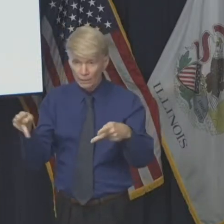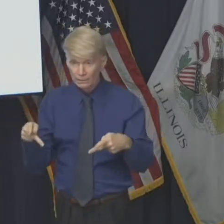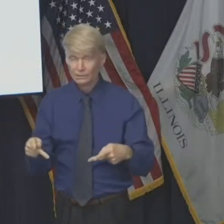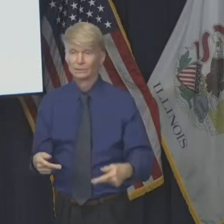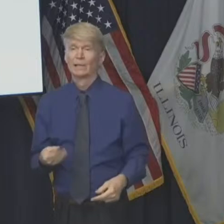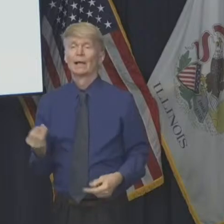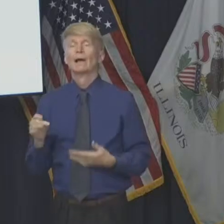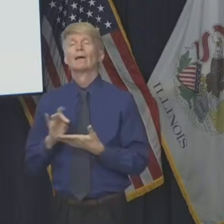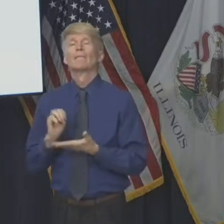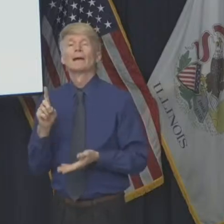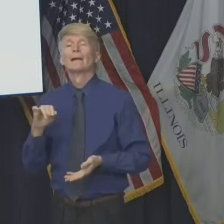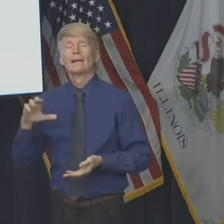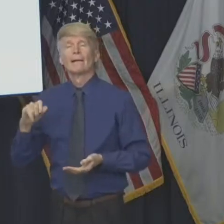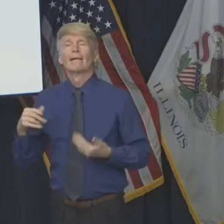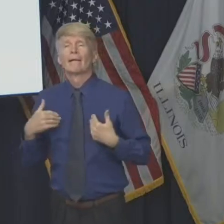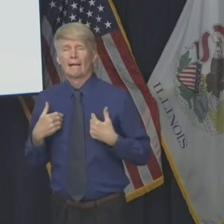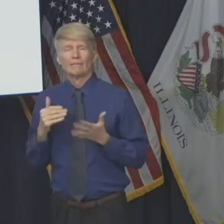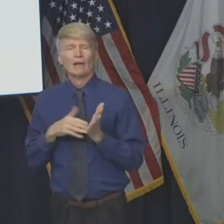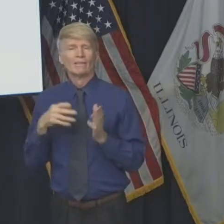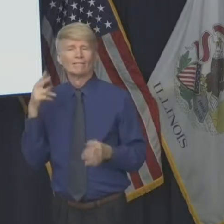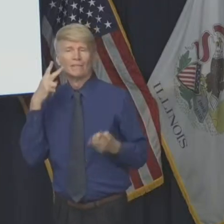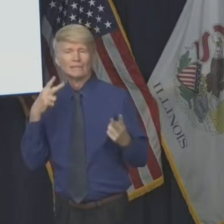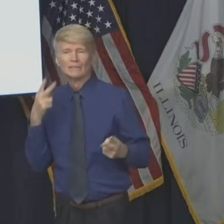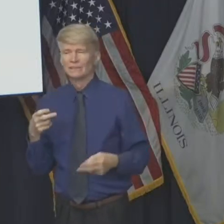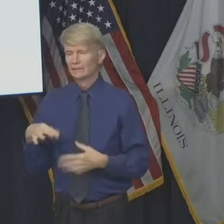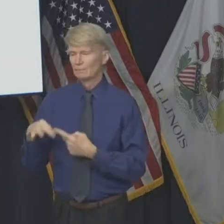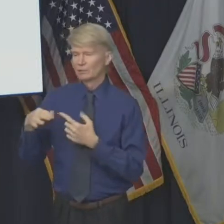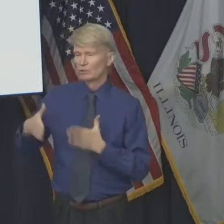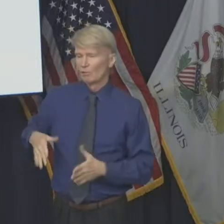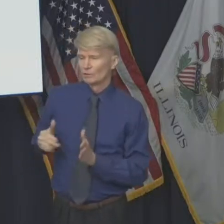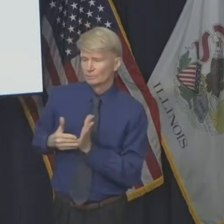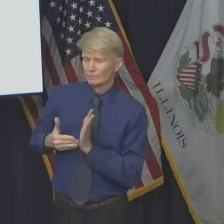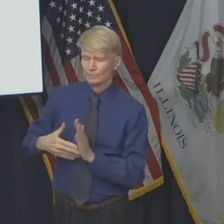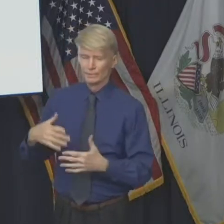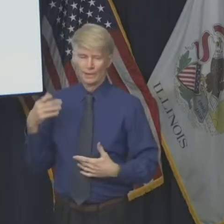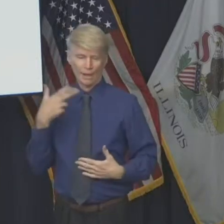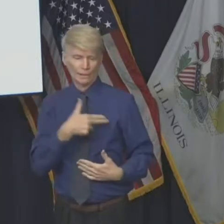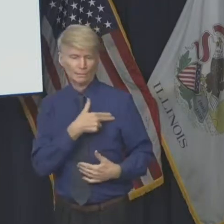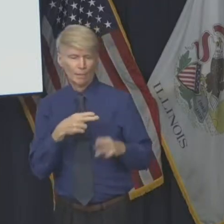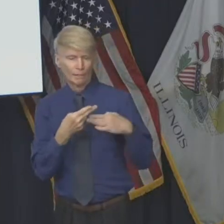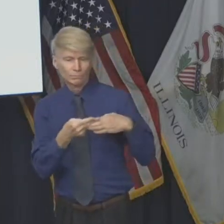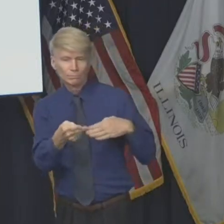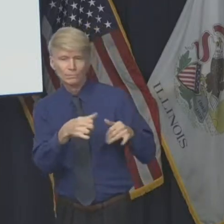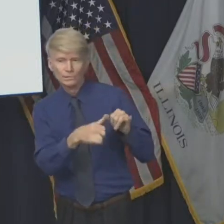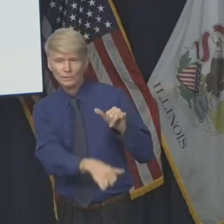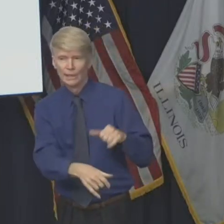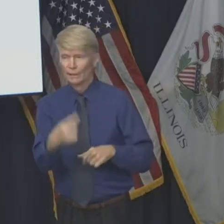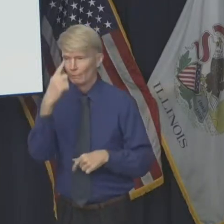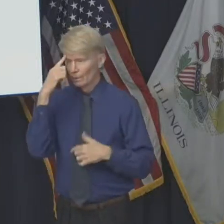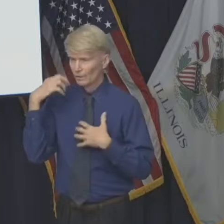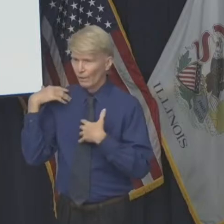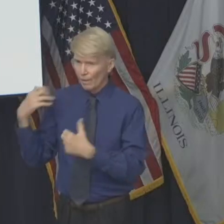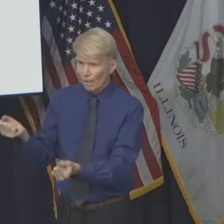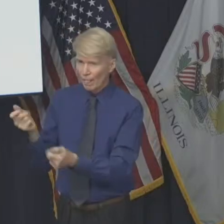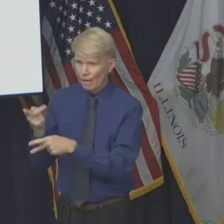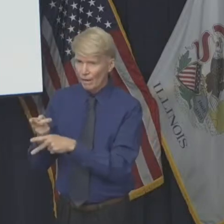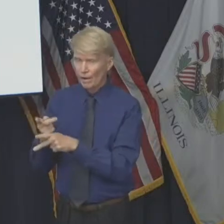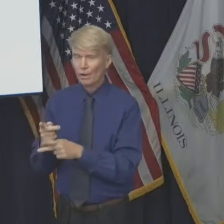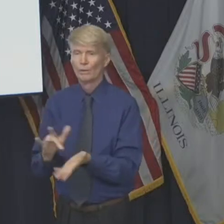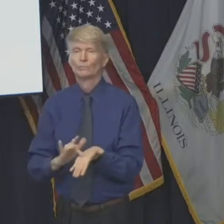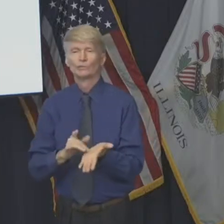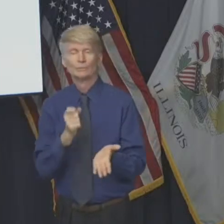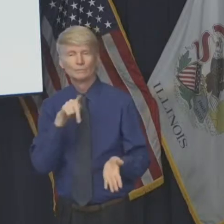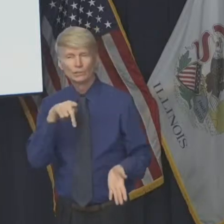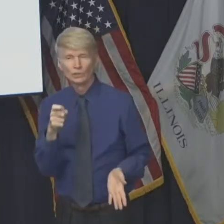doctor's visits, specialists, hospital stays, mental health care, prescriptions, and more. If you